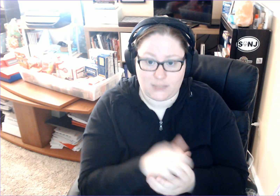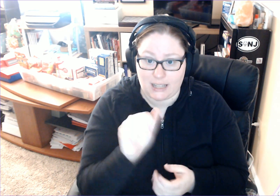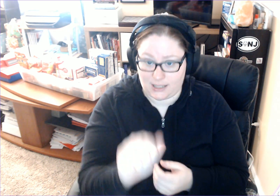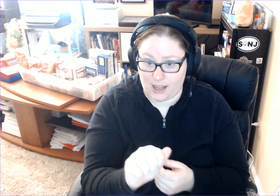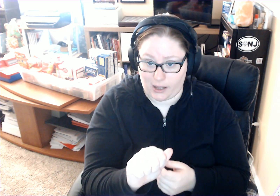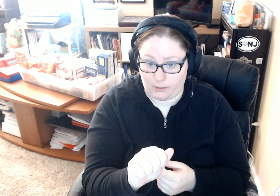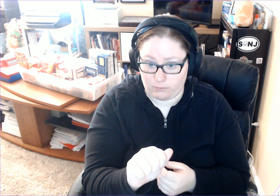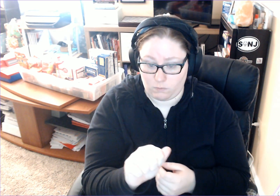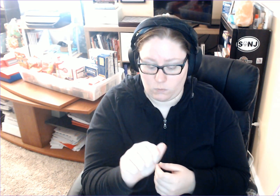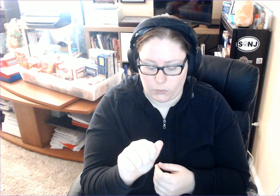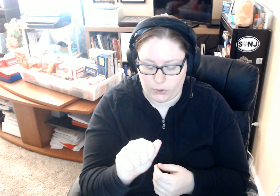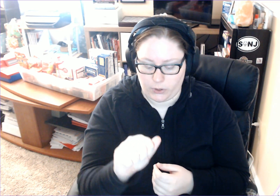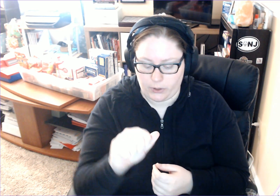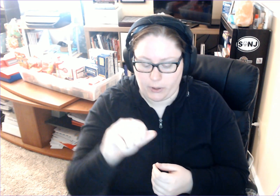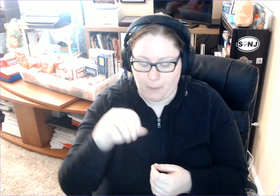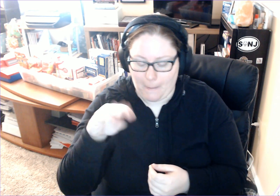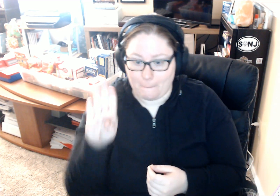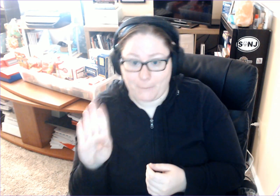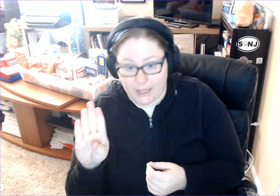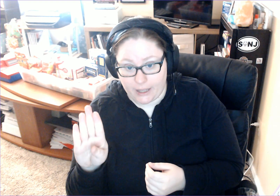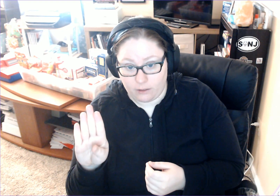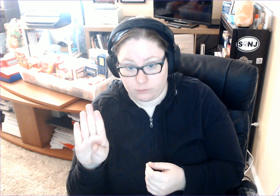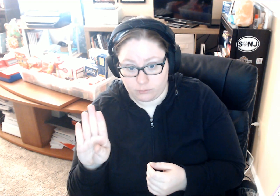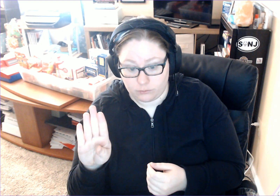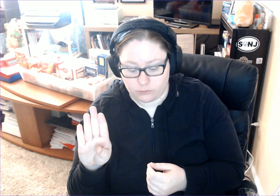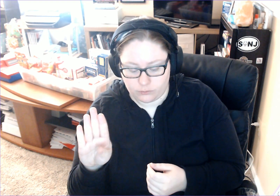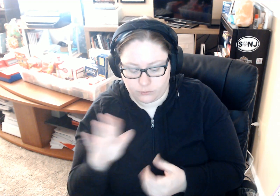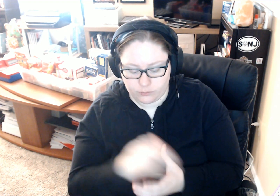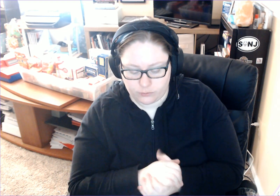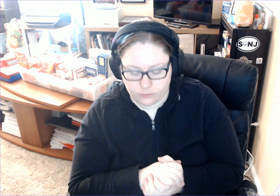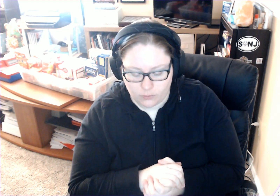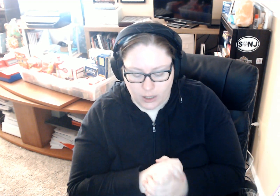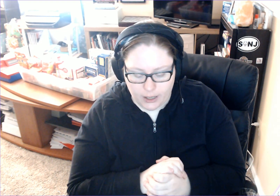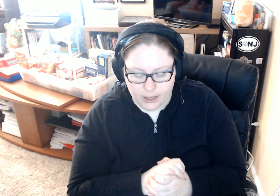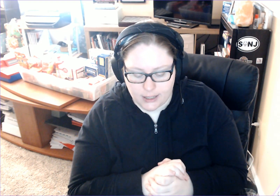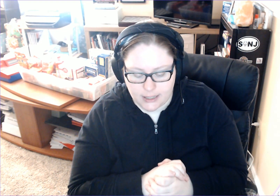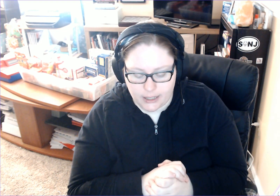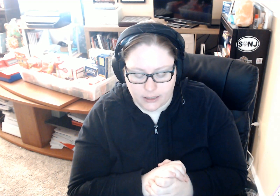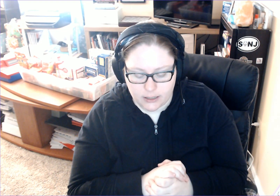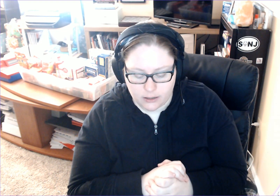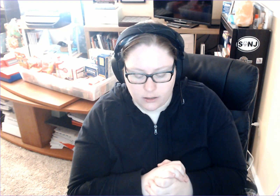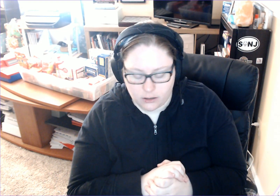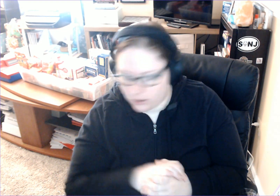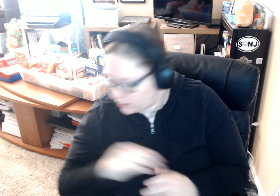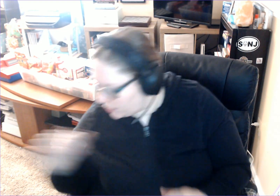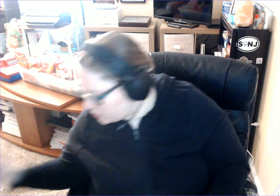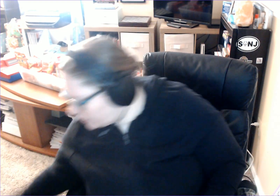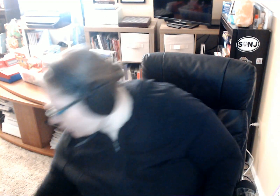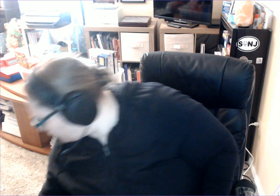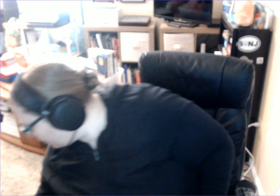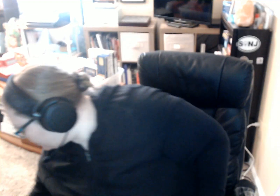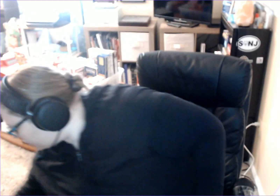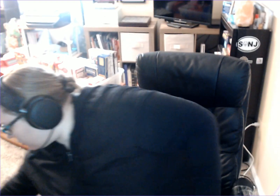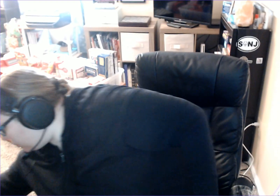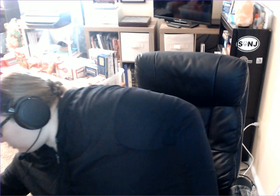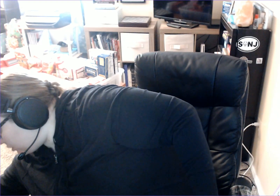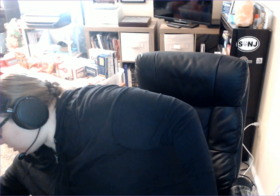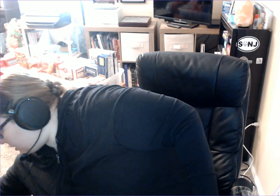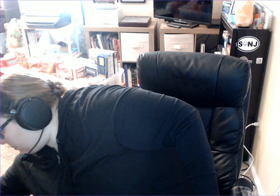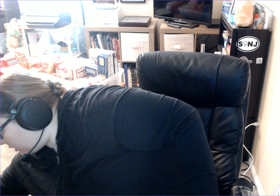A. B, is it, so here, let me show you just to be